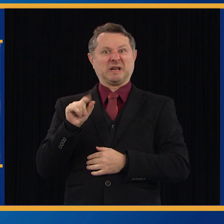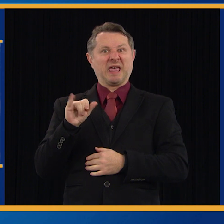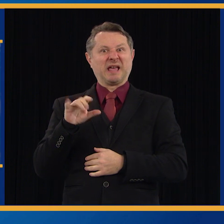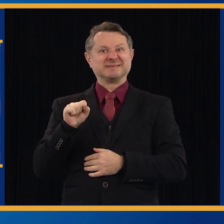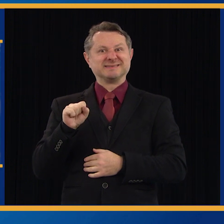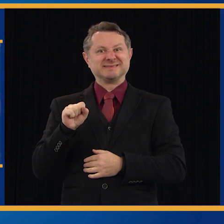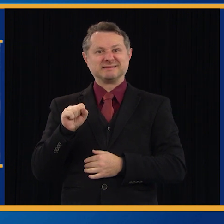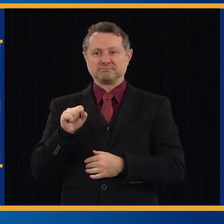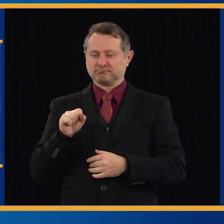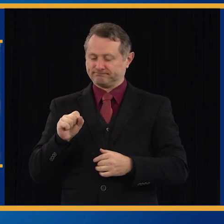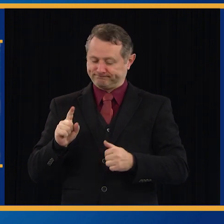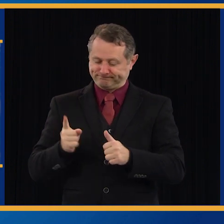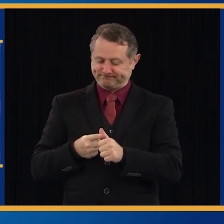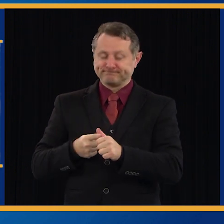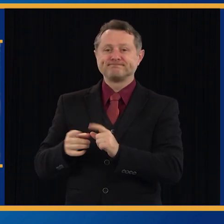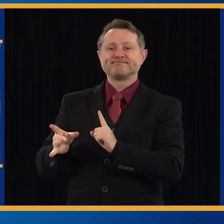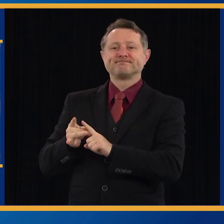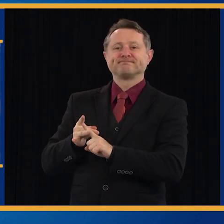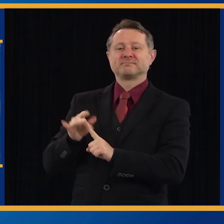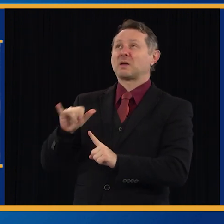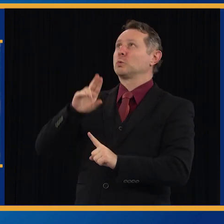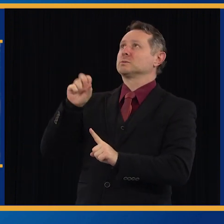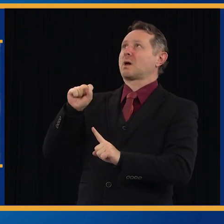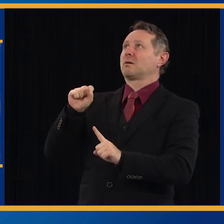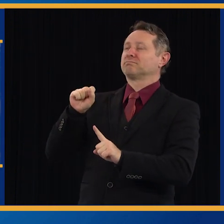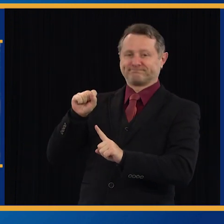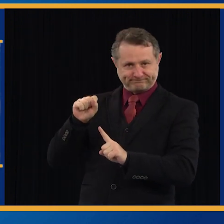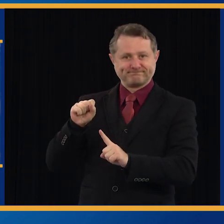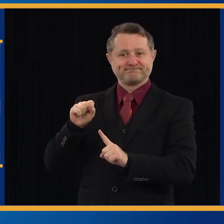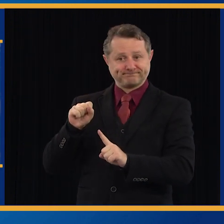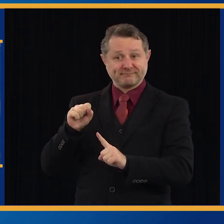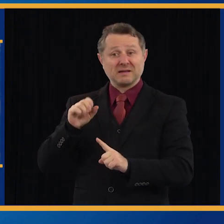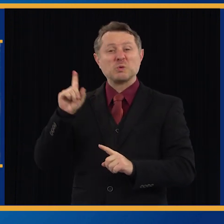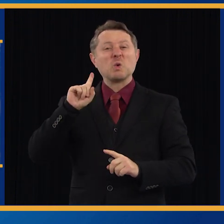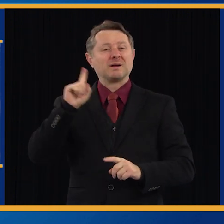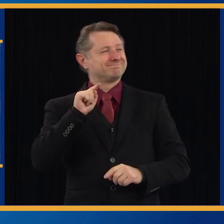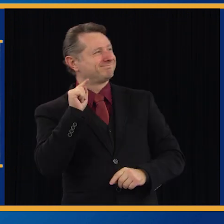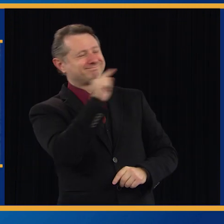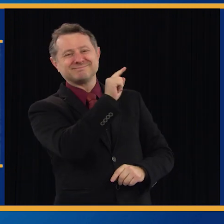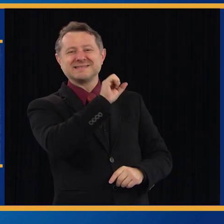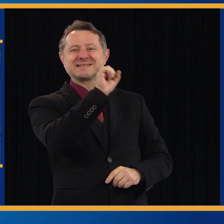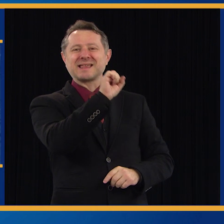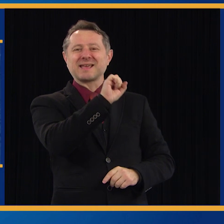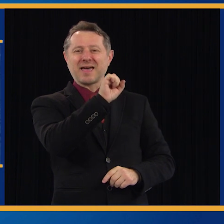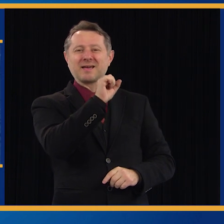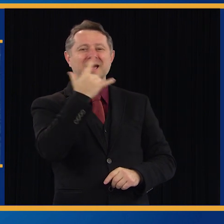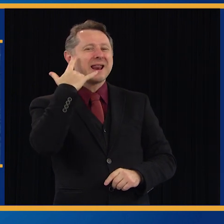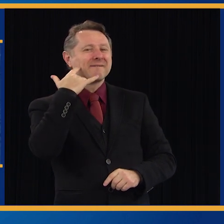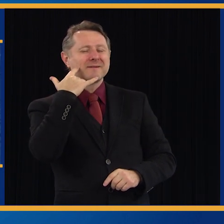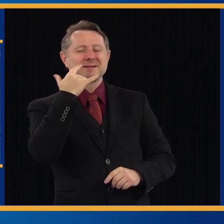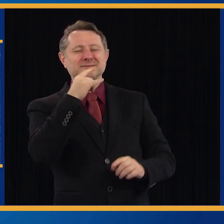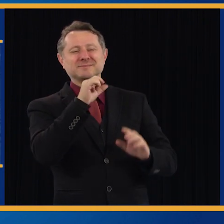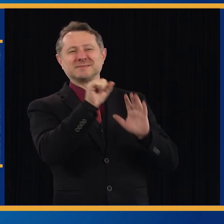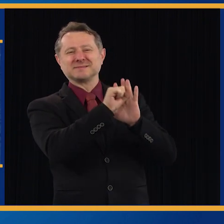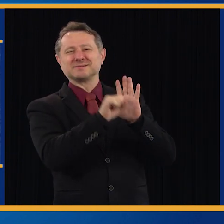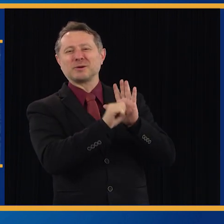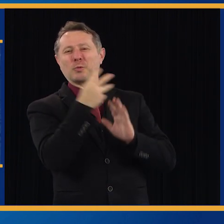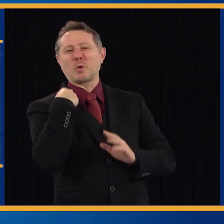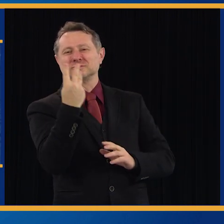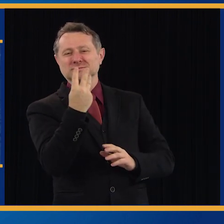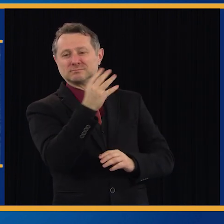of America. It was in Seattle and in California. These are